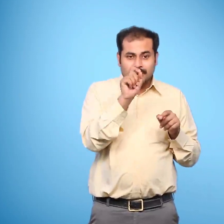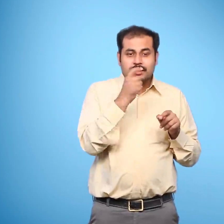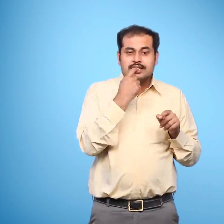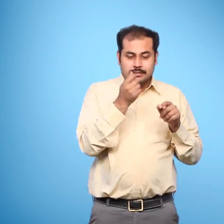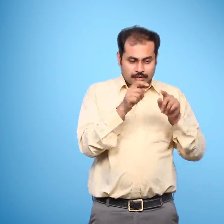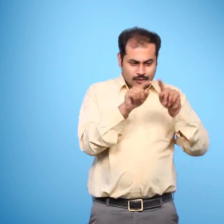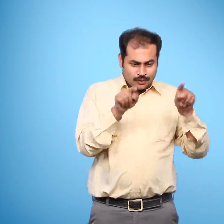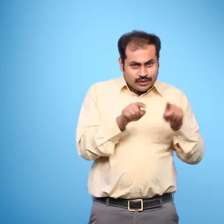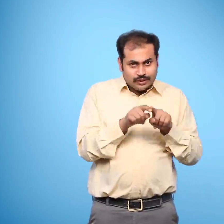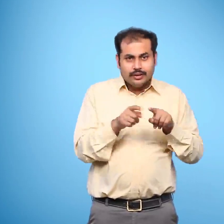example.